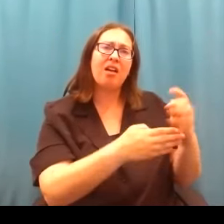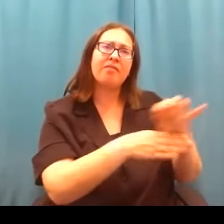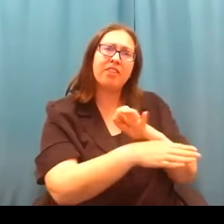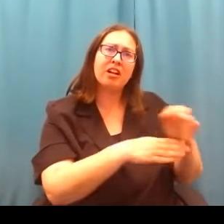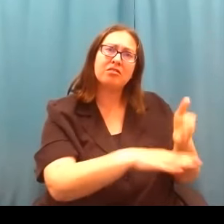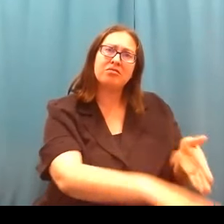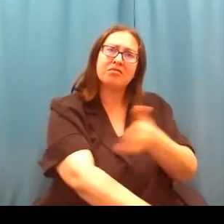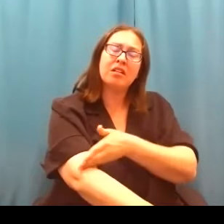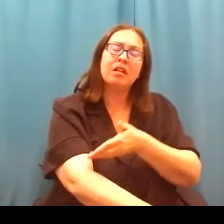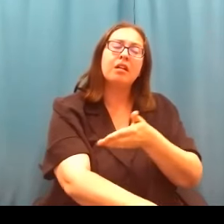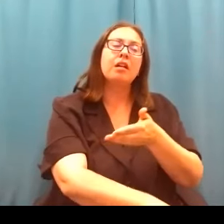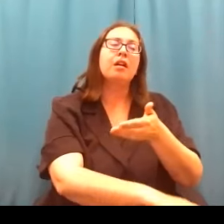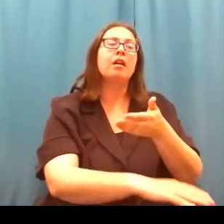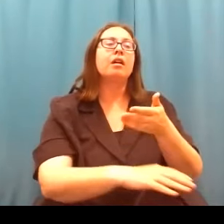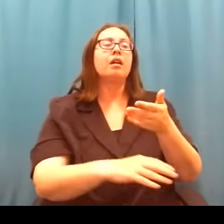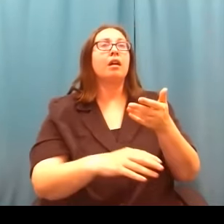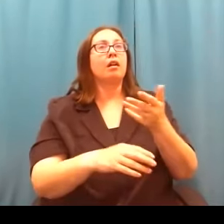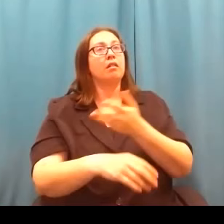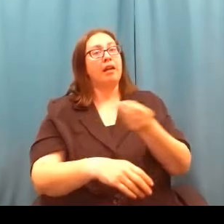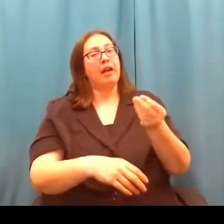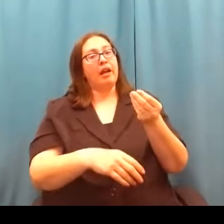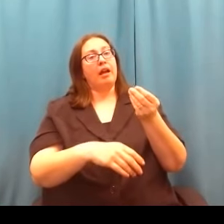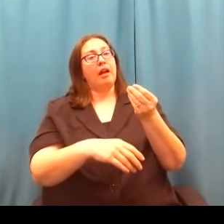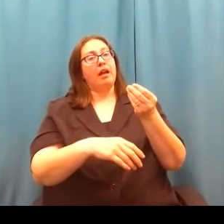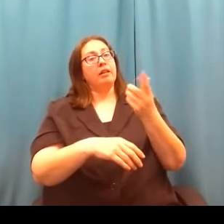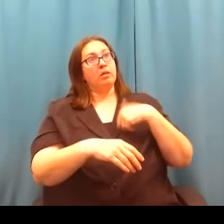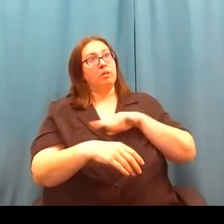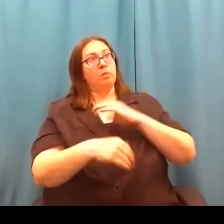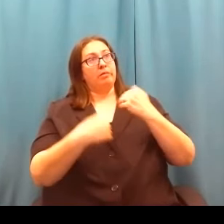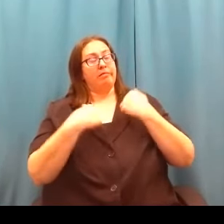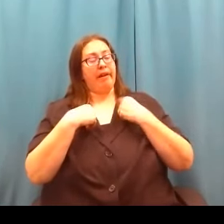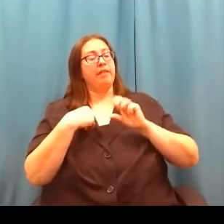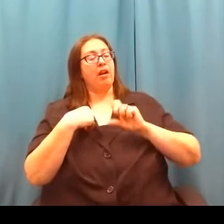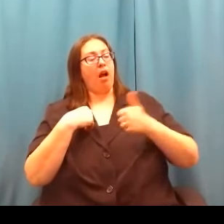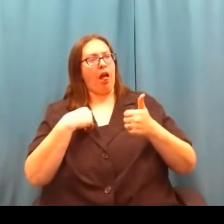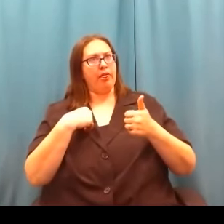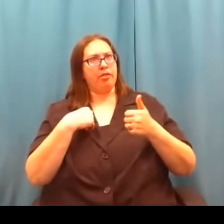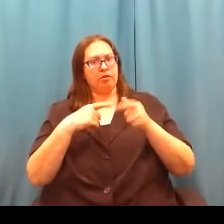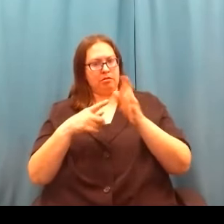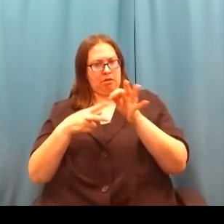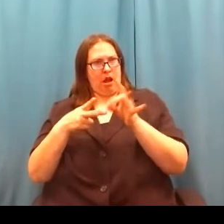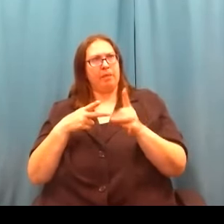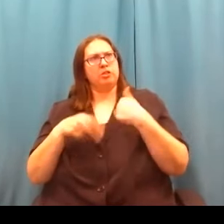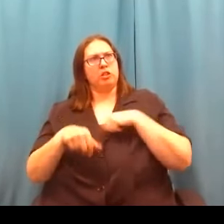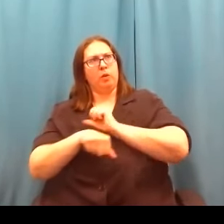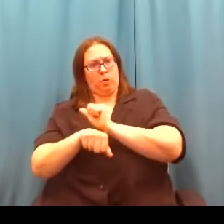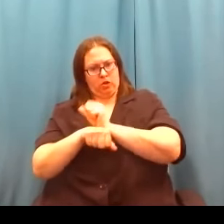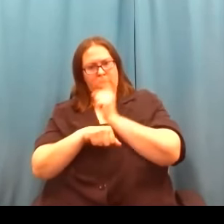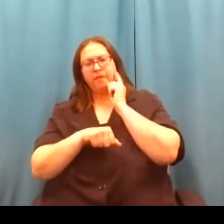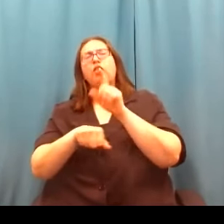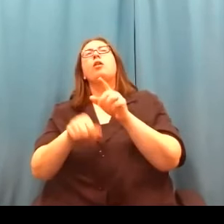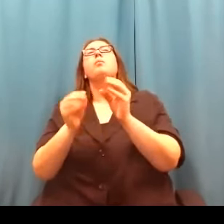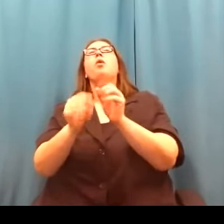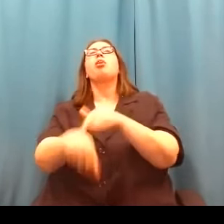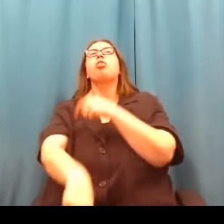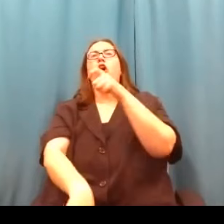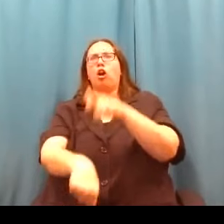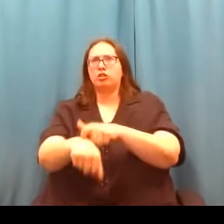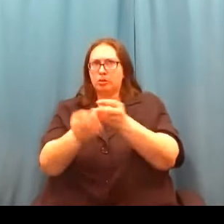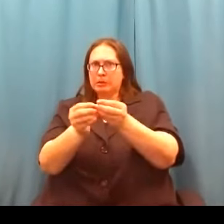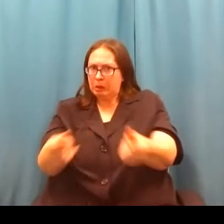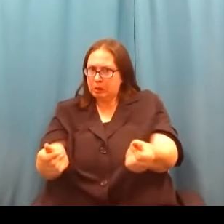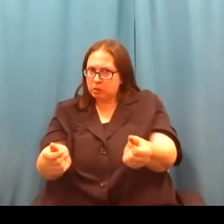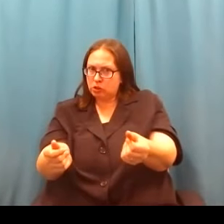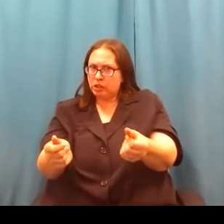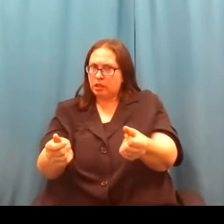is just that. We also have another pipeline that we're working on for long-term solutions, which are really critical